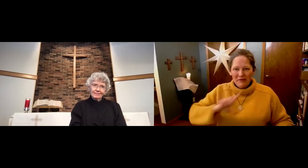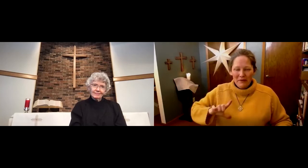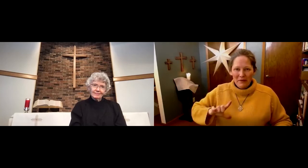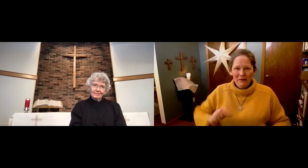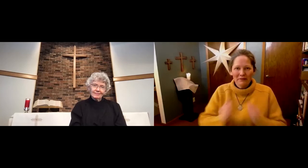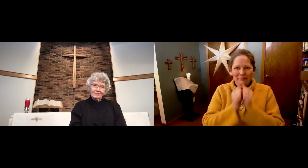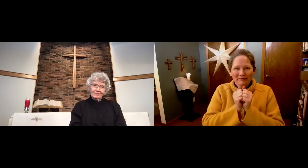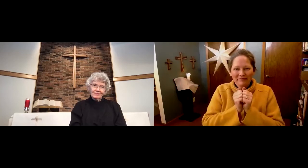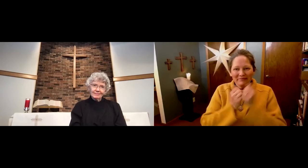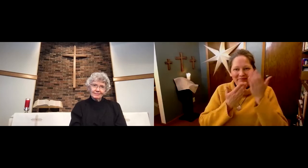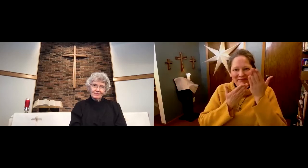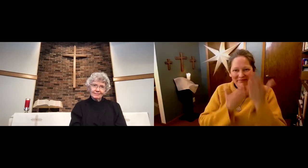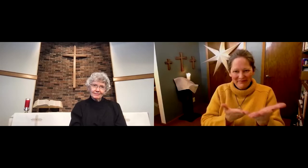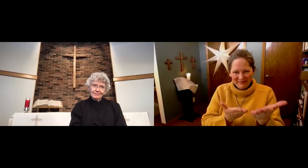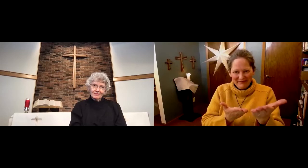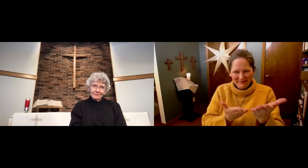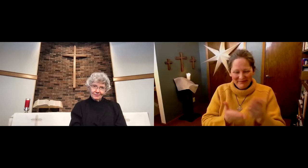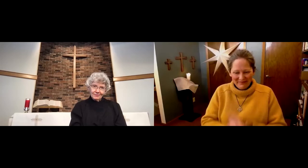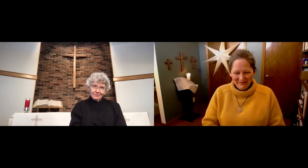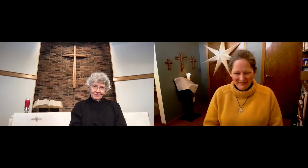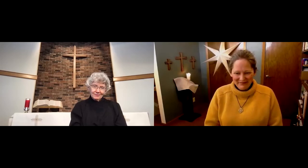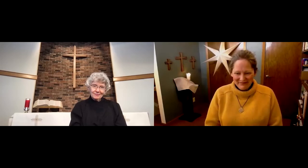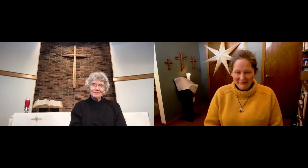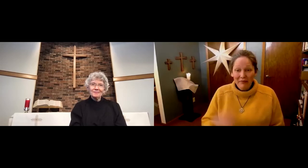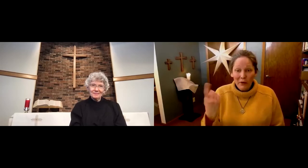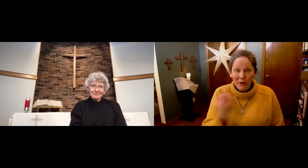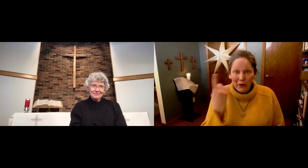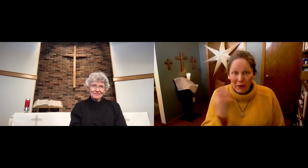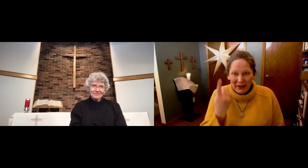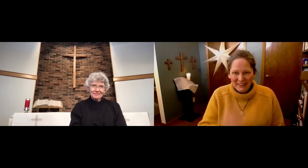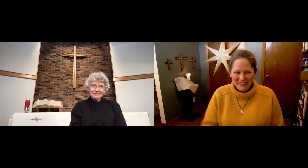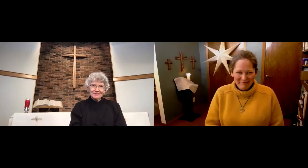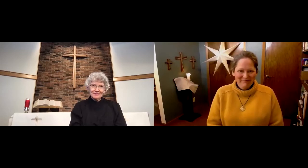That good news is that the peace of the Lord is with you always.